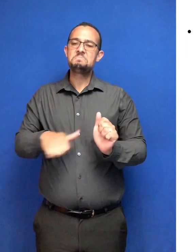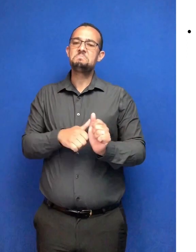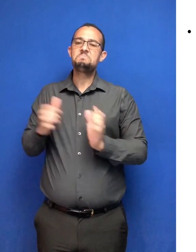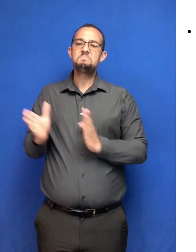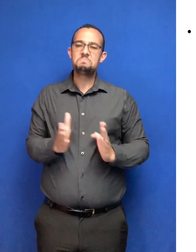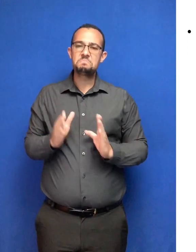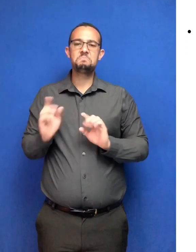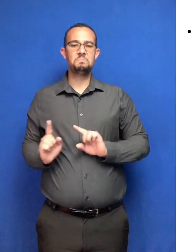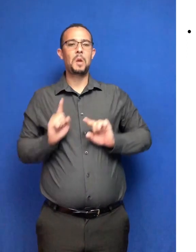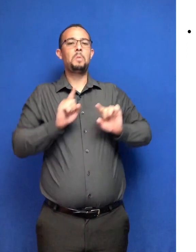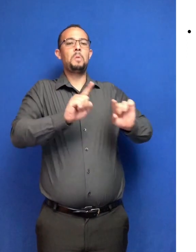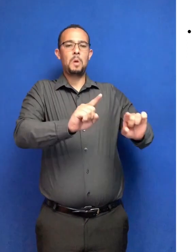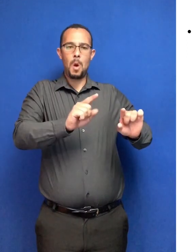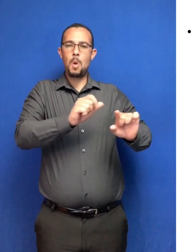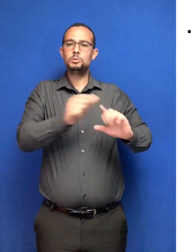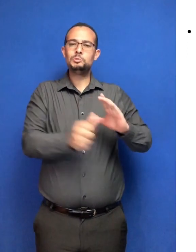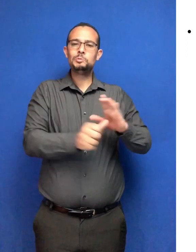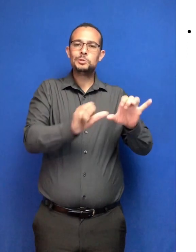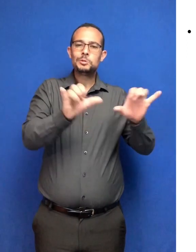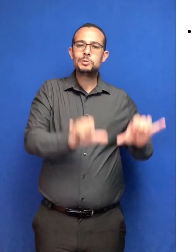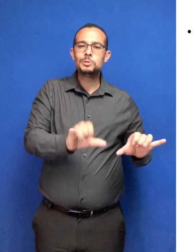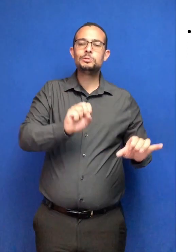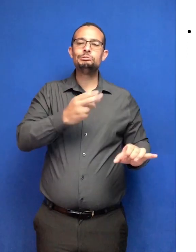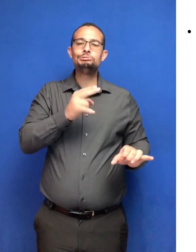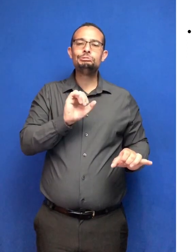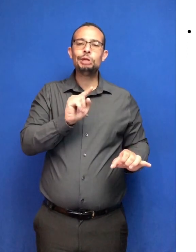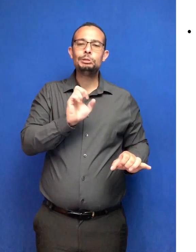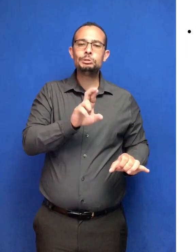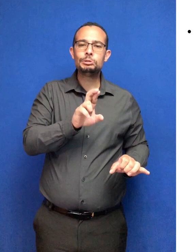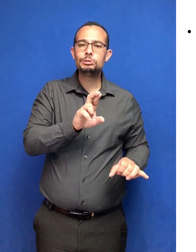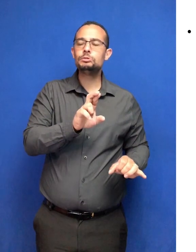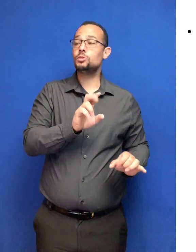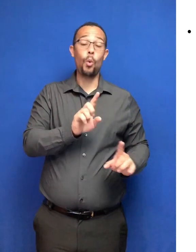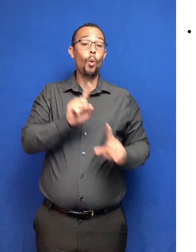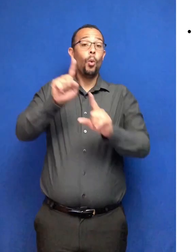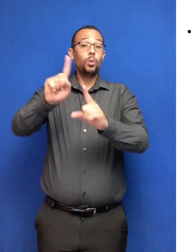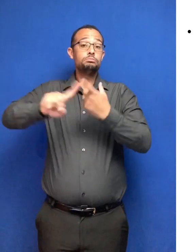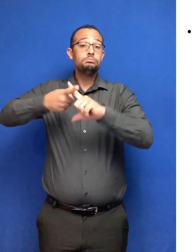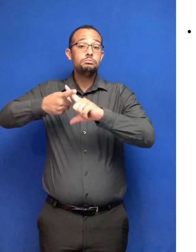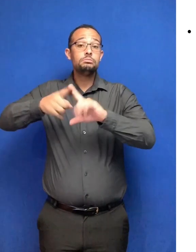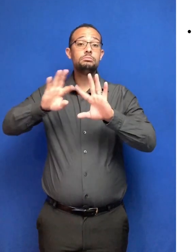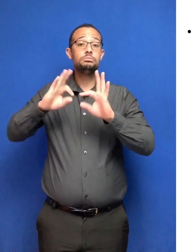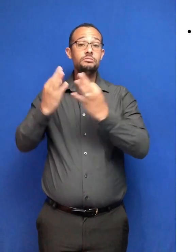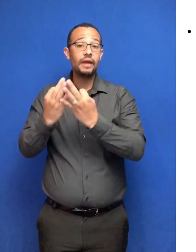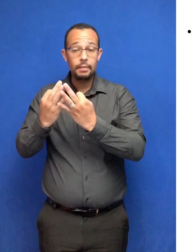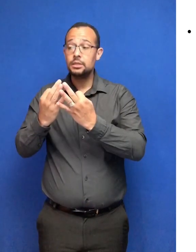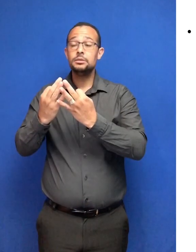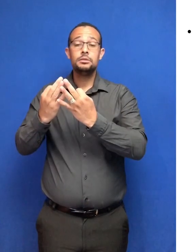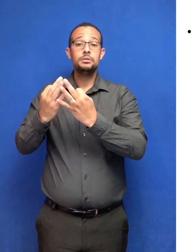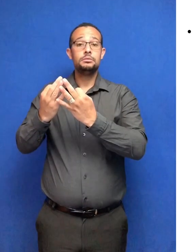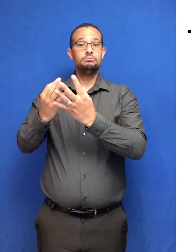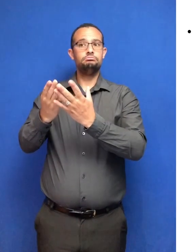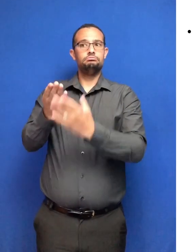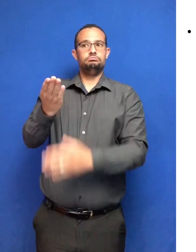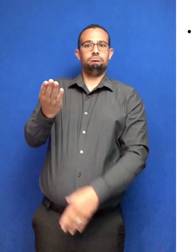shelter or relocating with friends and family where in a different region or in a safer